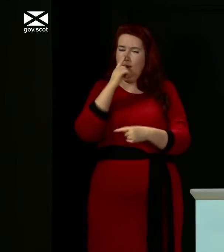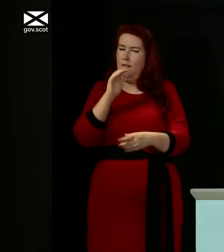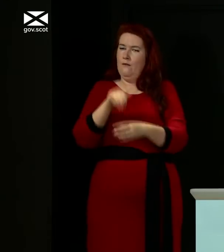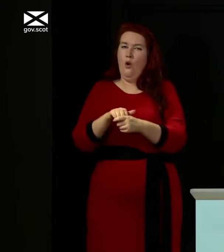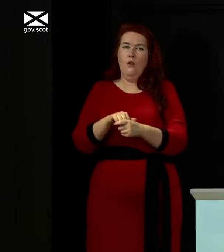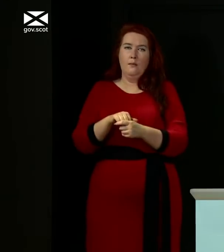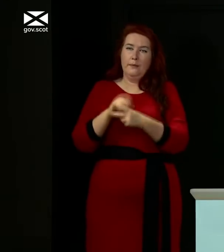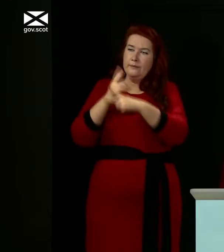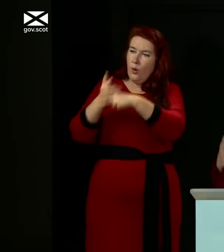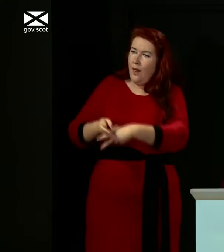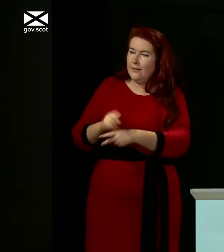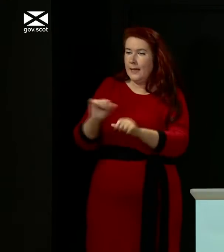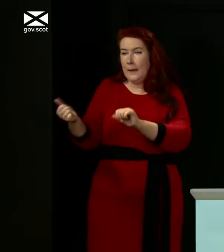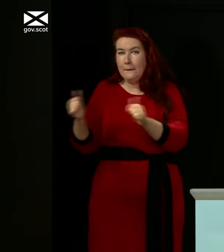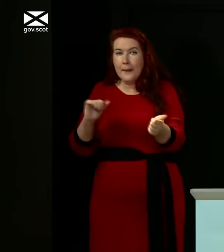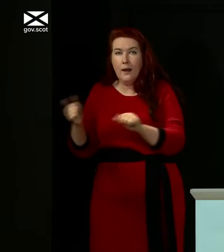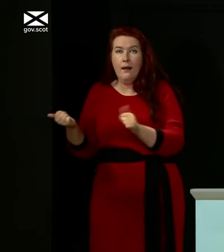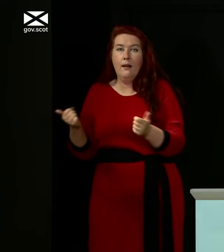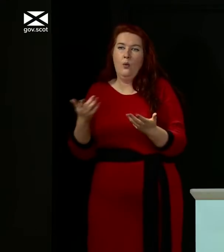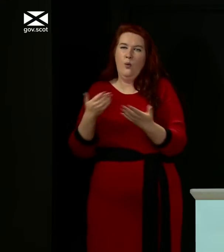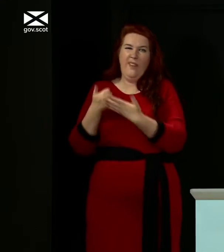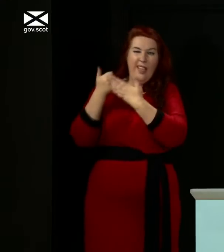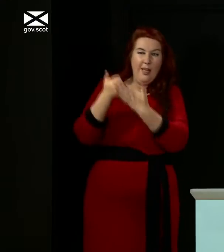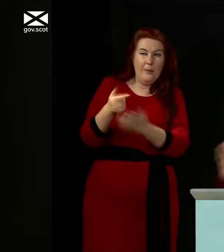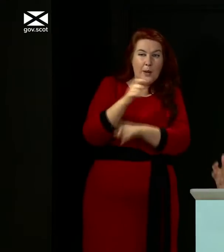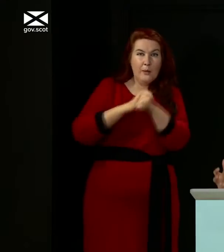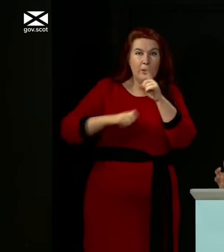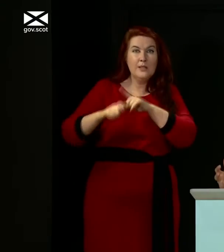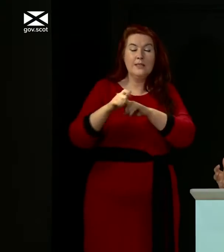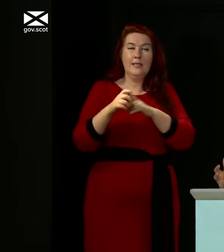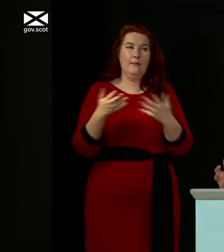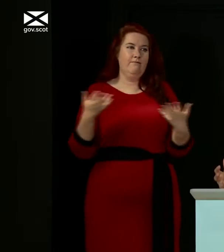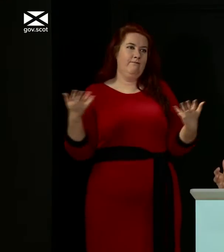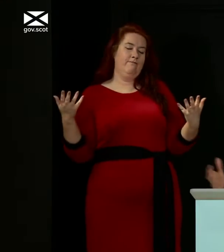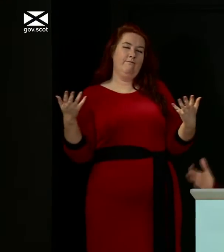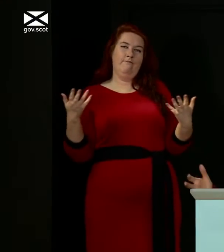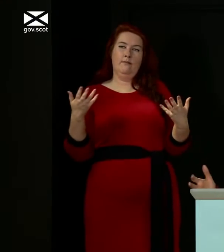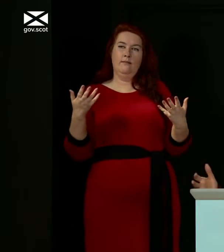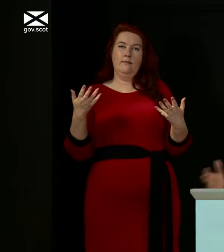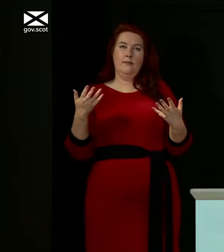for neighbours, helping in communities, contributing to